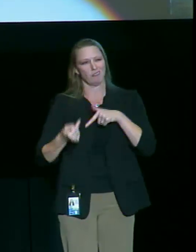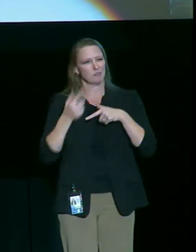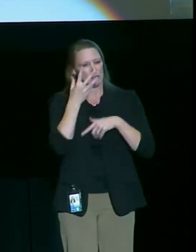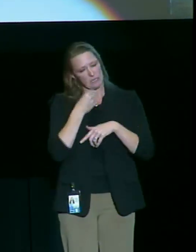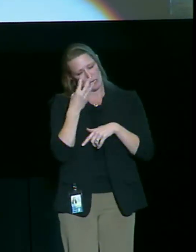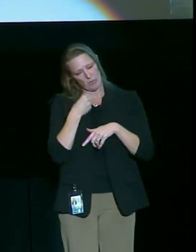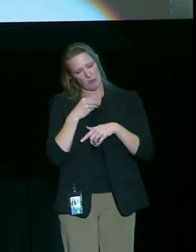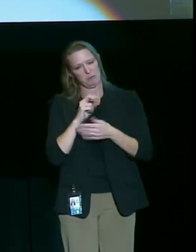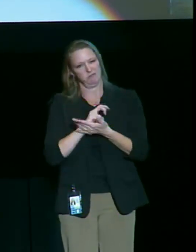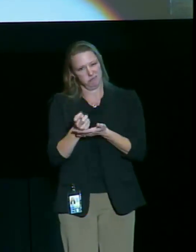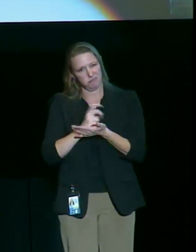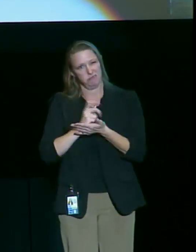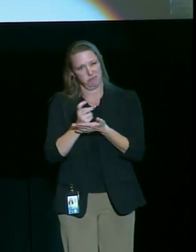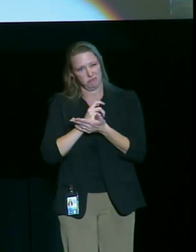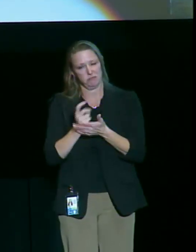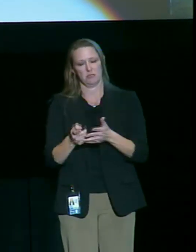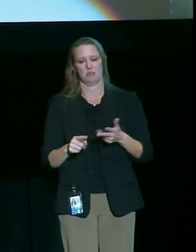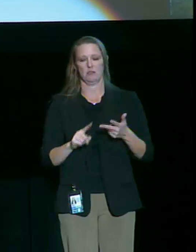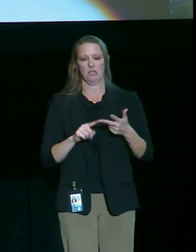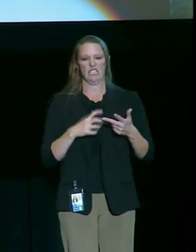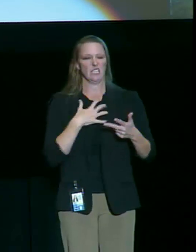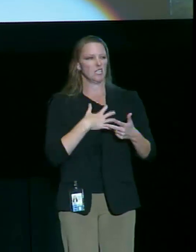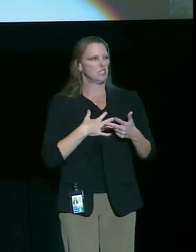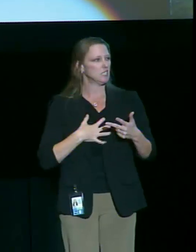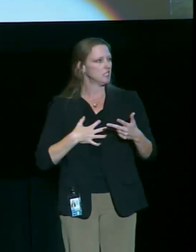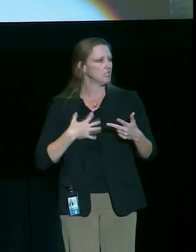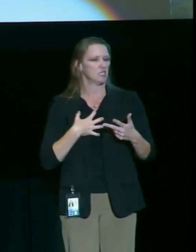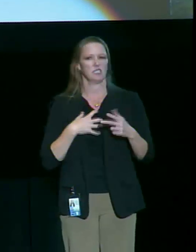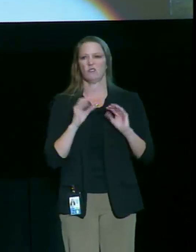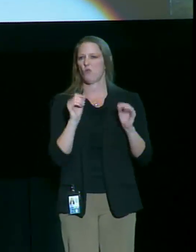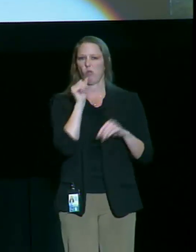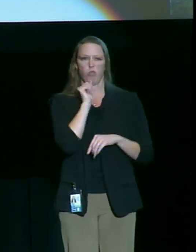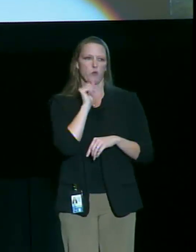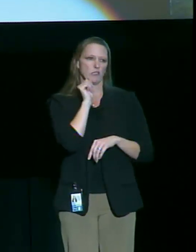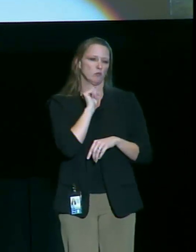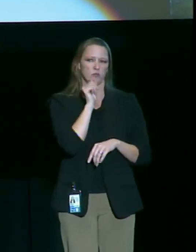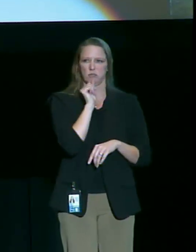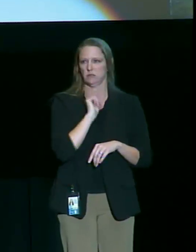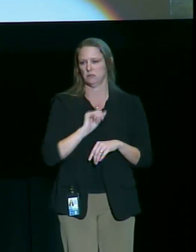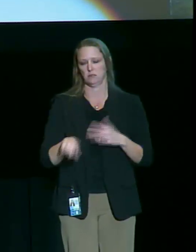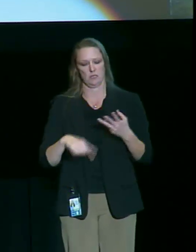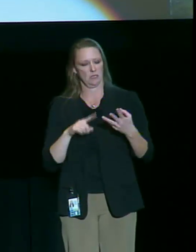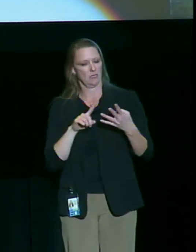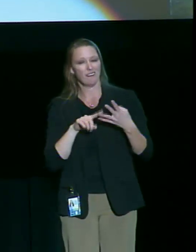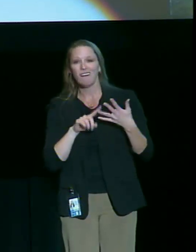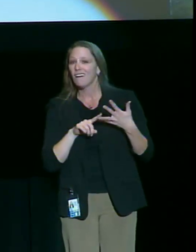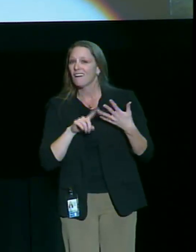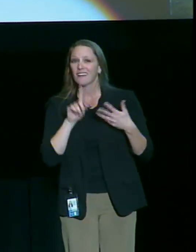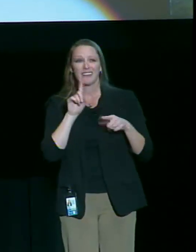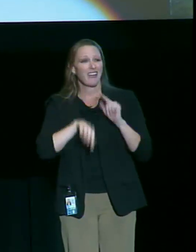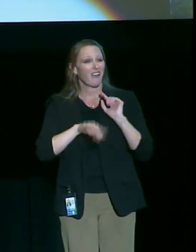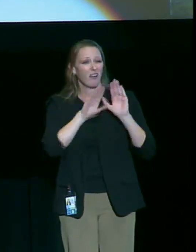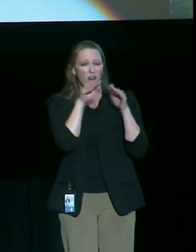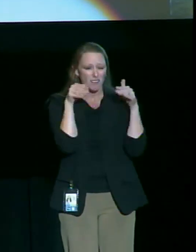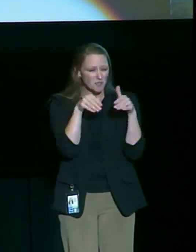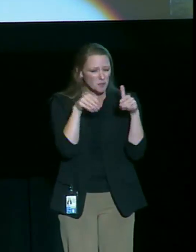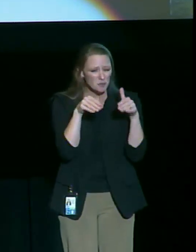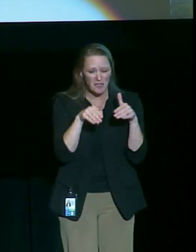irritation or having a low threshold for tolerance, difficulty concentrating,